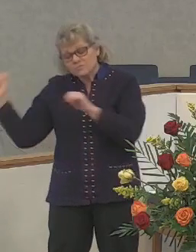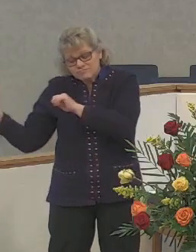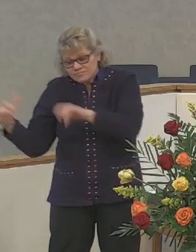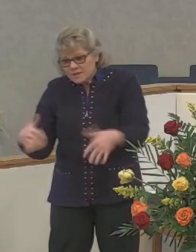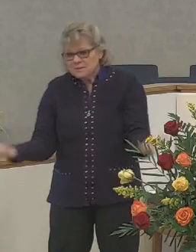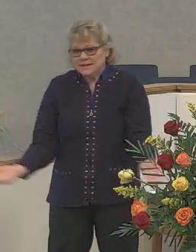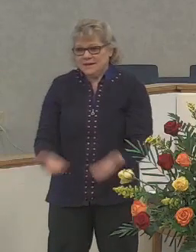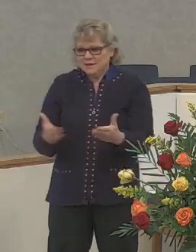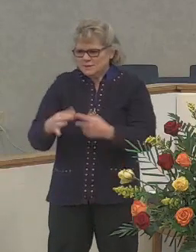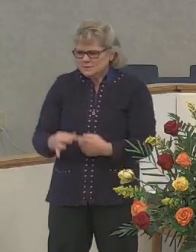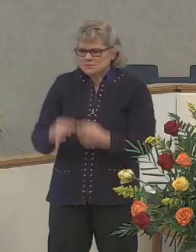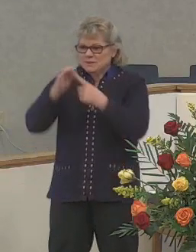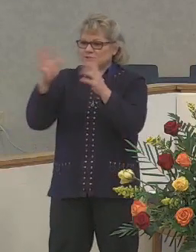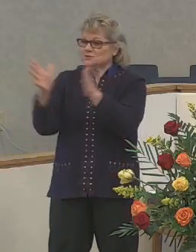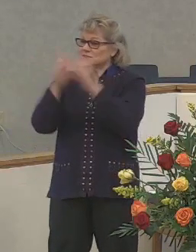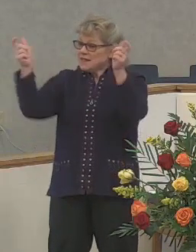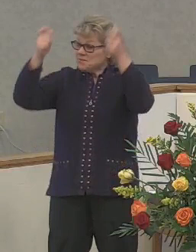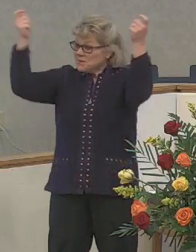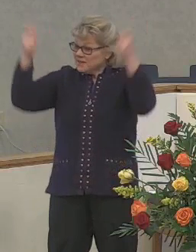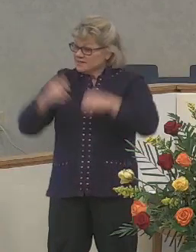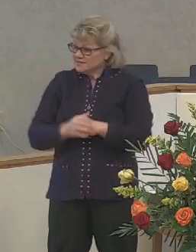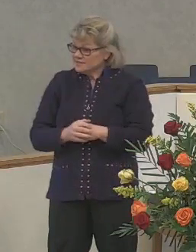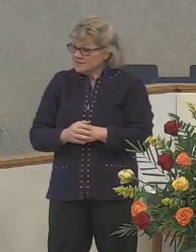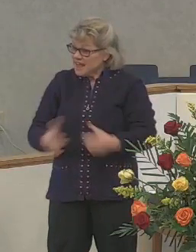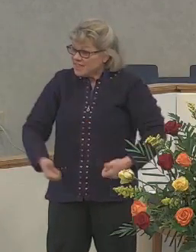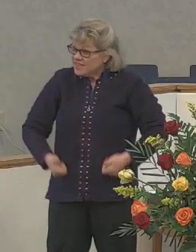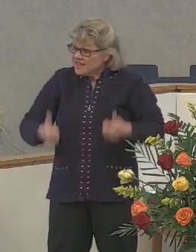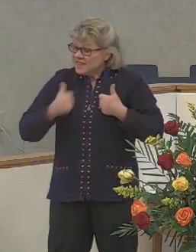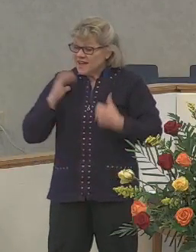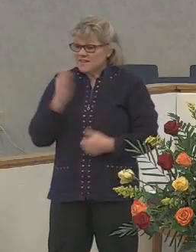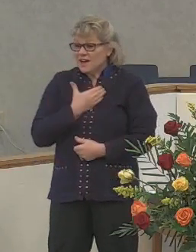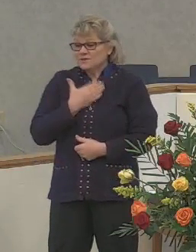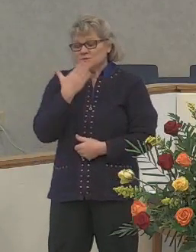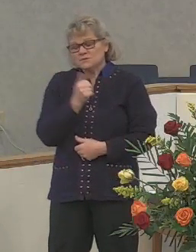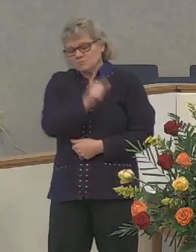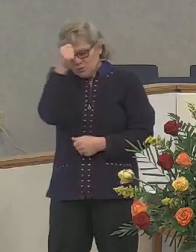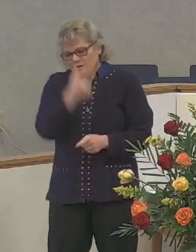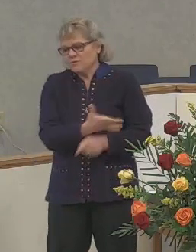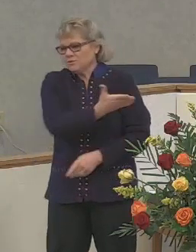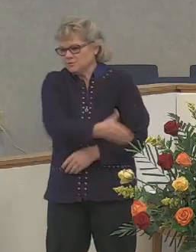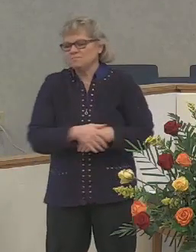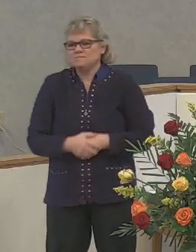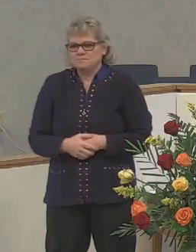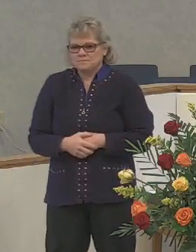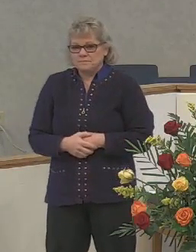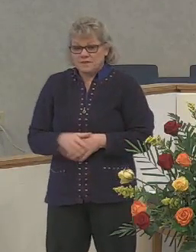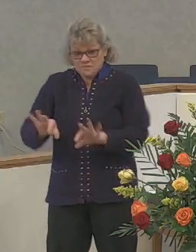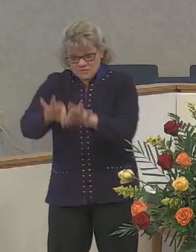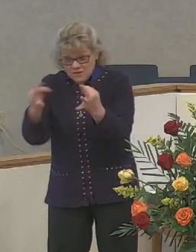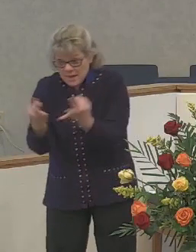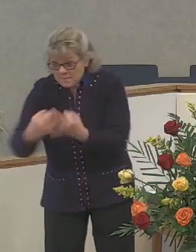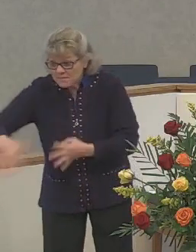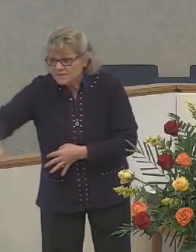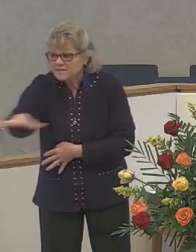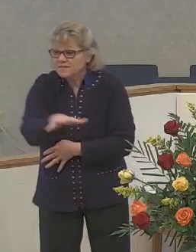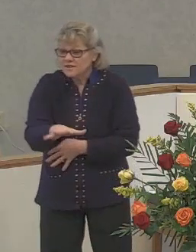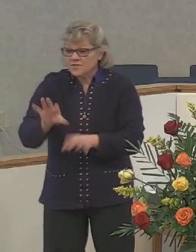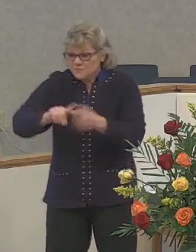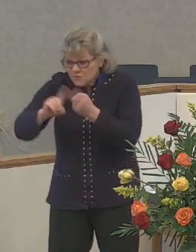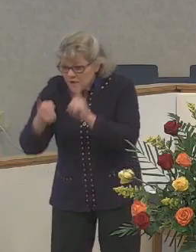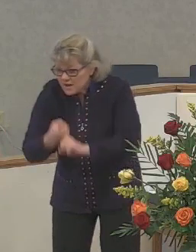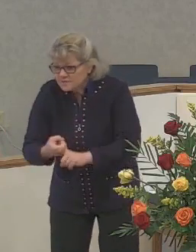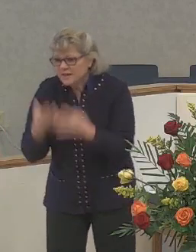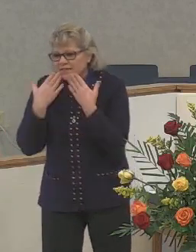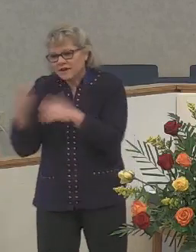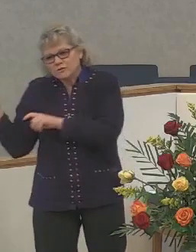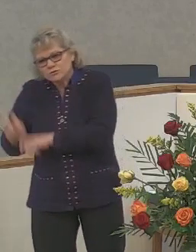coming today to this special celebration of the life of our dear brother Marian Wojnarowski. On behalf of the family and friends, thank you for those of you